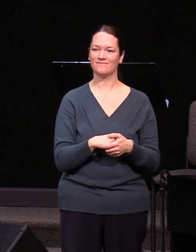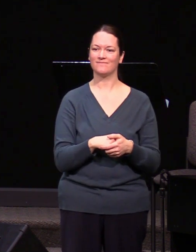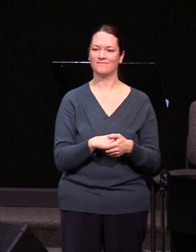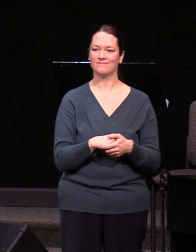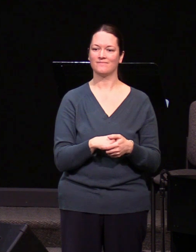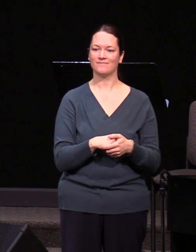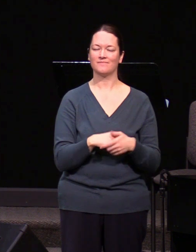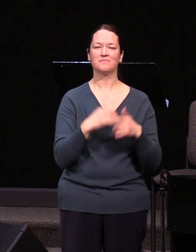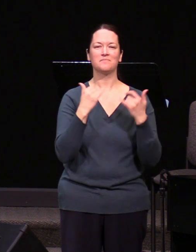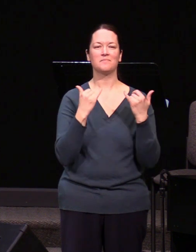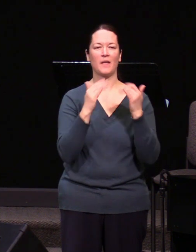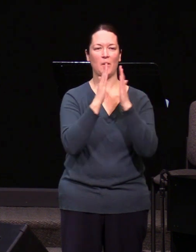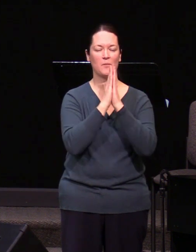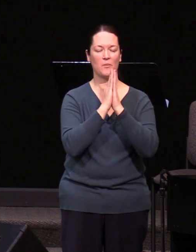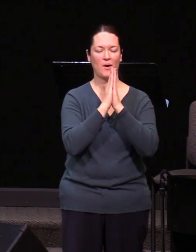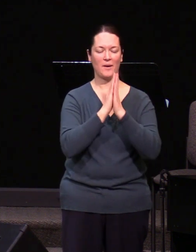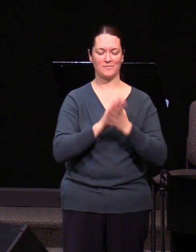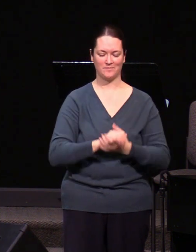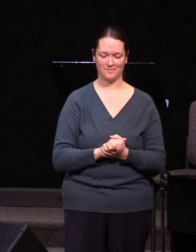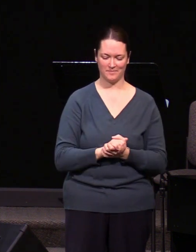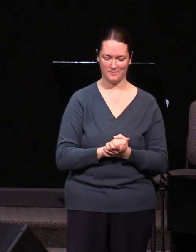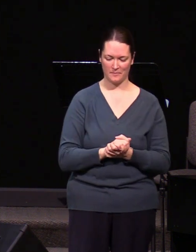Let's pray.